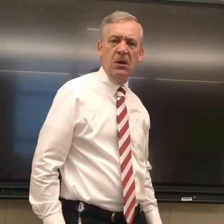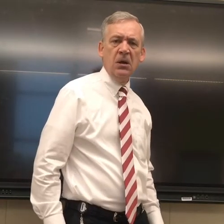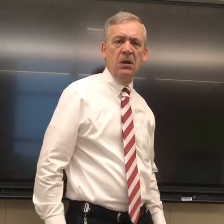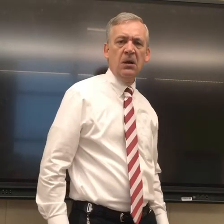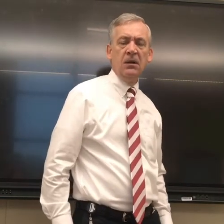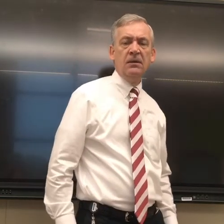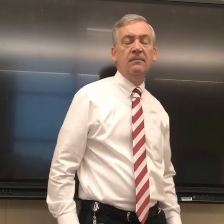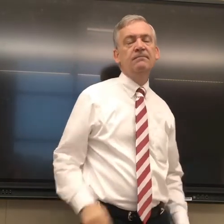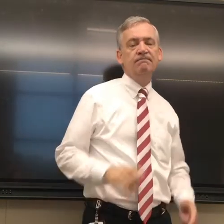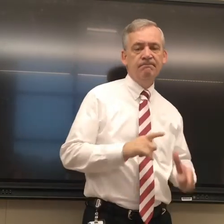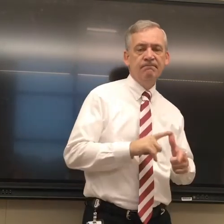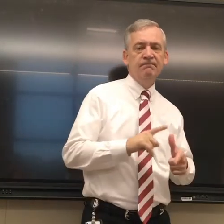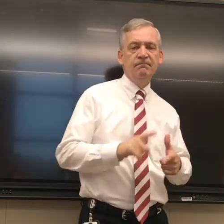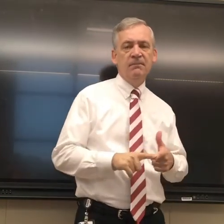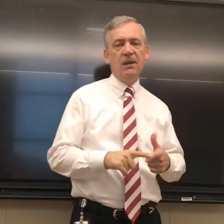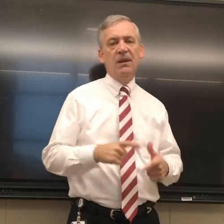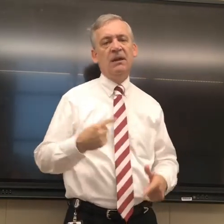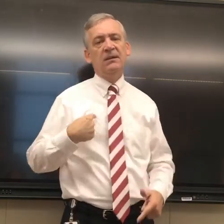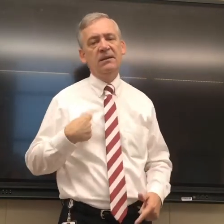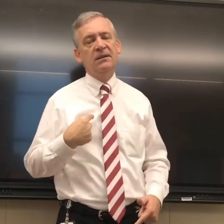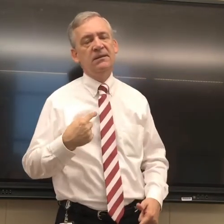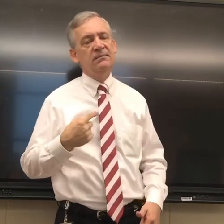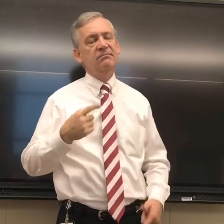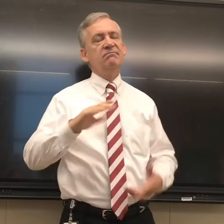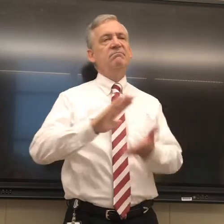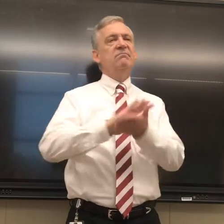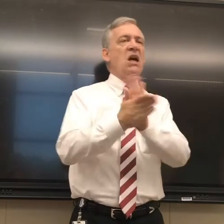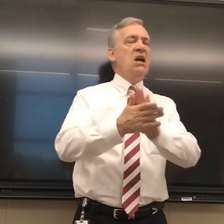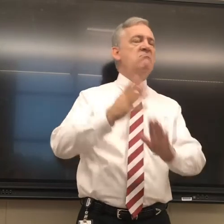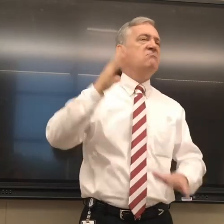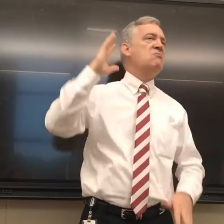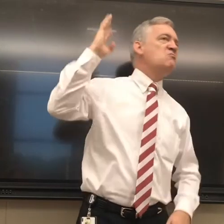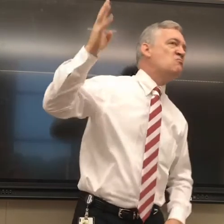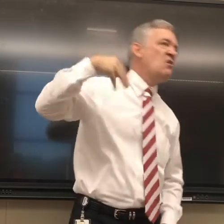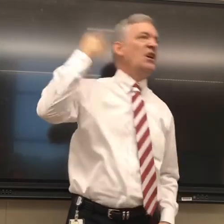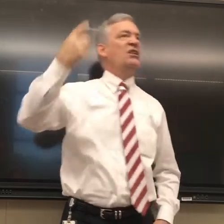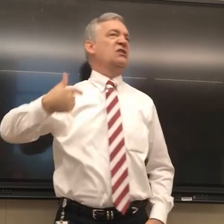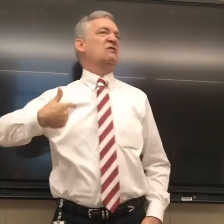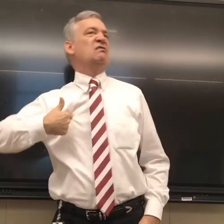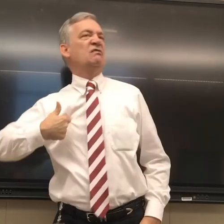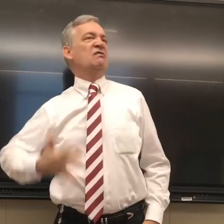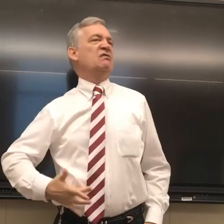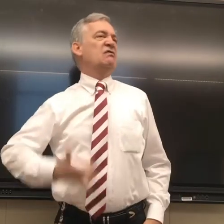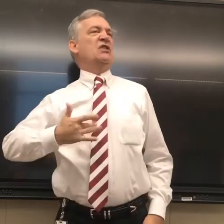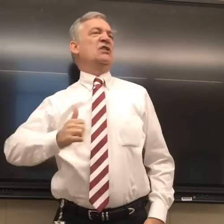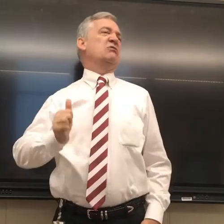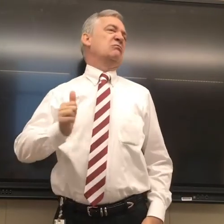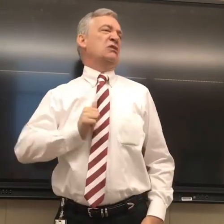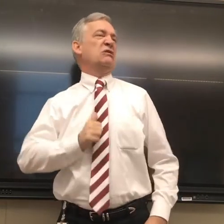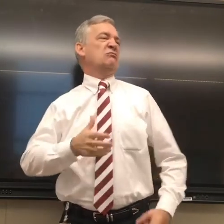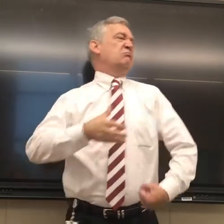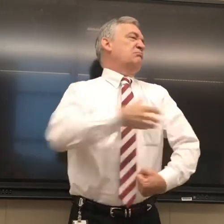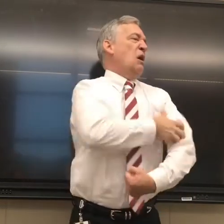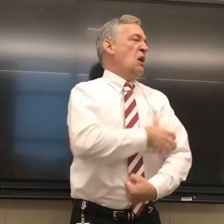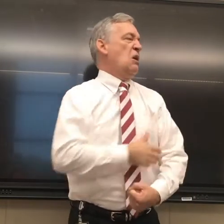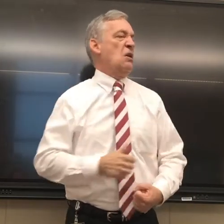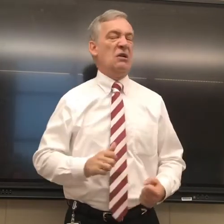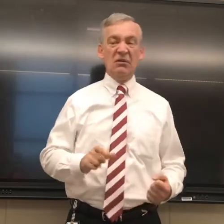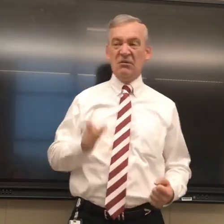Then I lost my head entirely, mad with the power of inciting such rage, and ran out of the